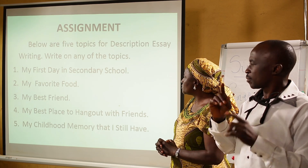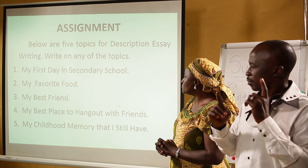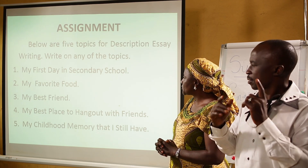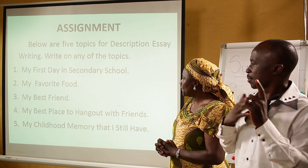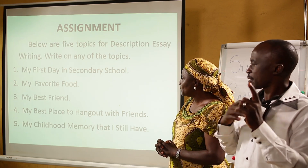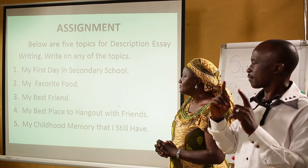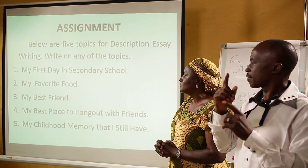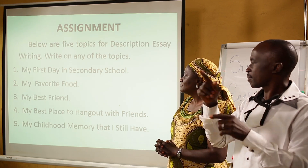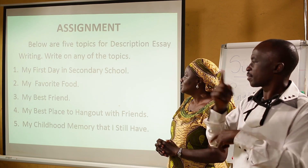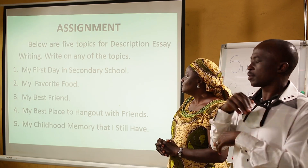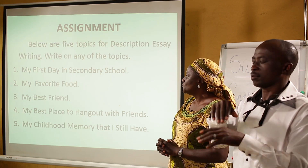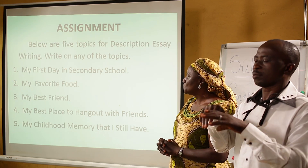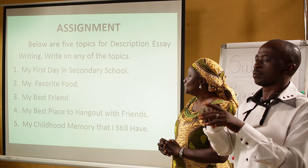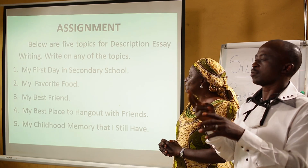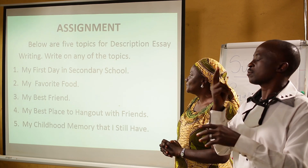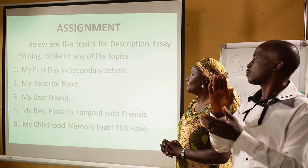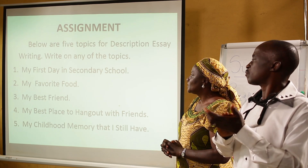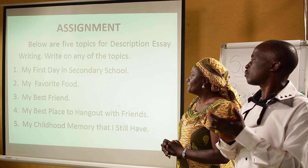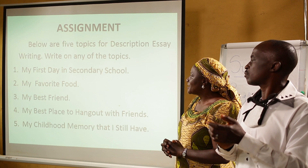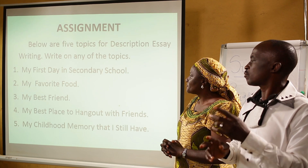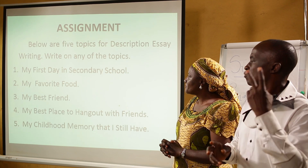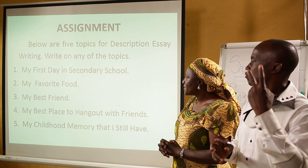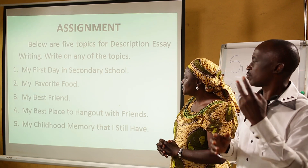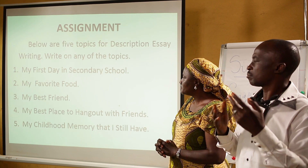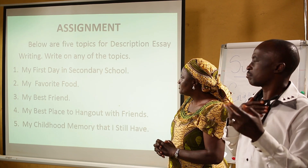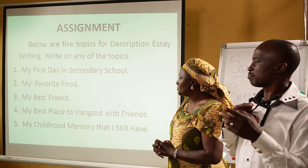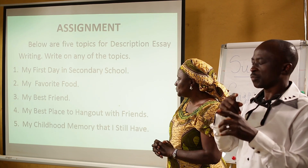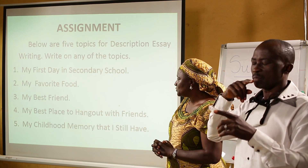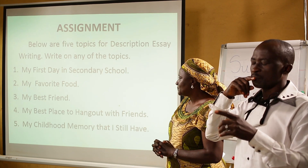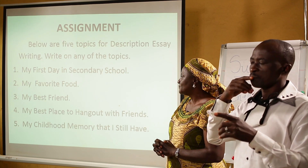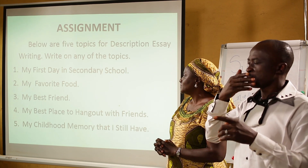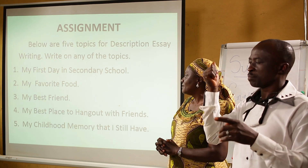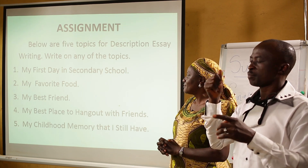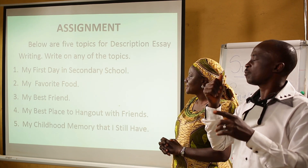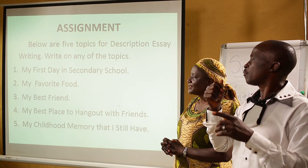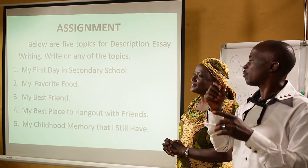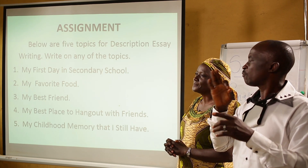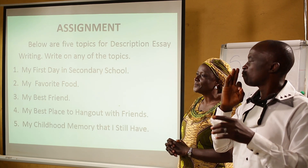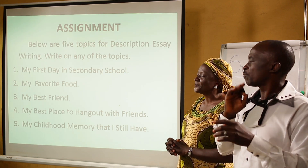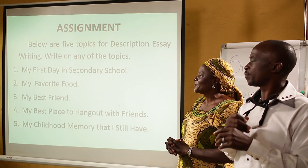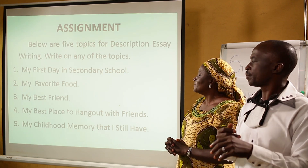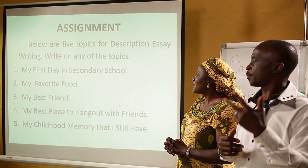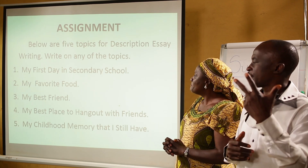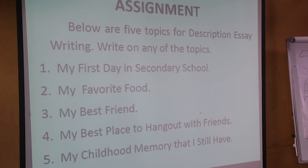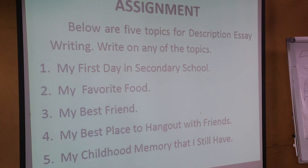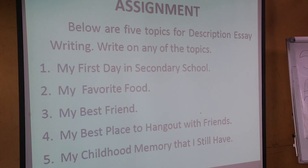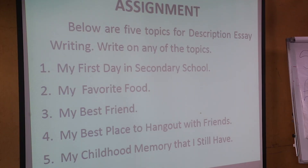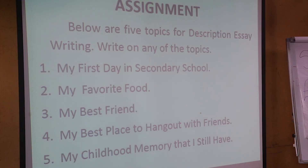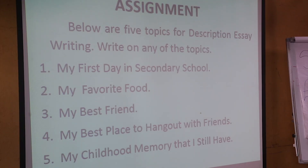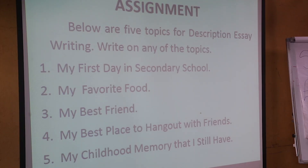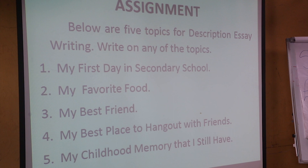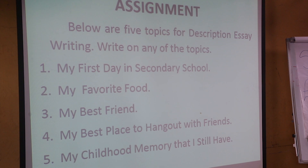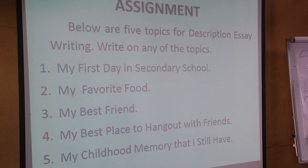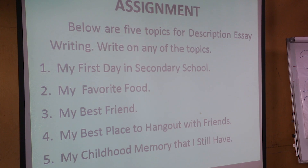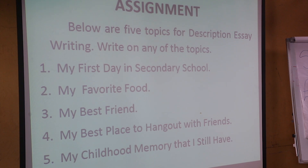in secondary school. 2, my favorite food. 3, my best